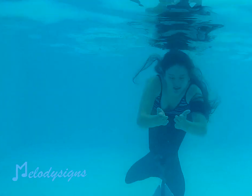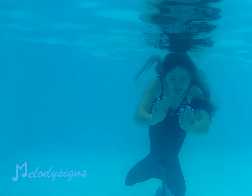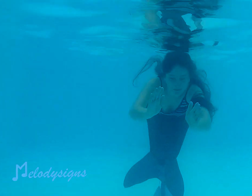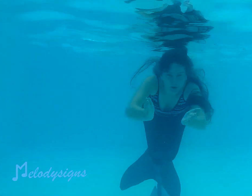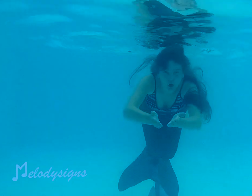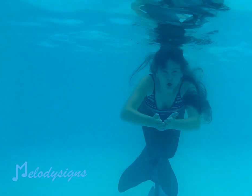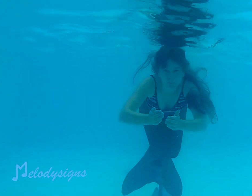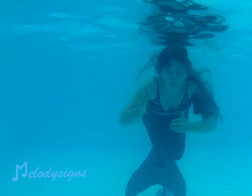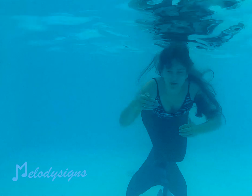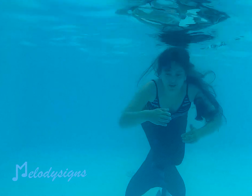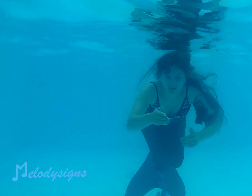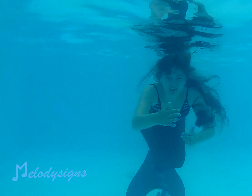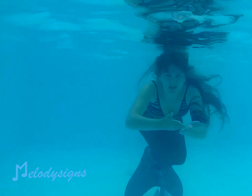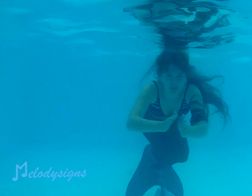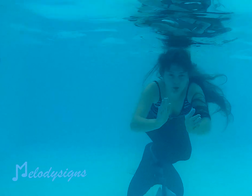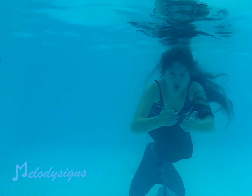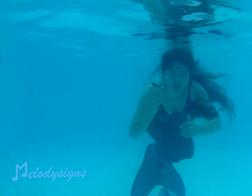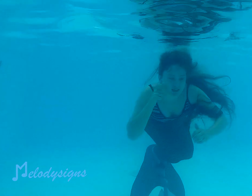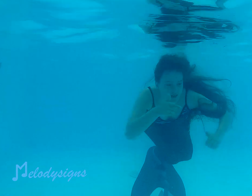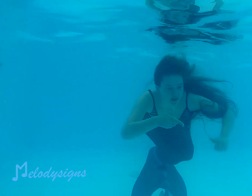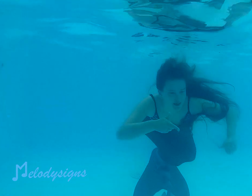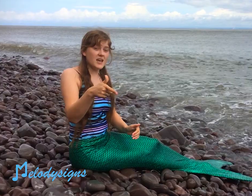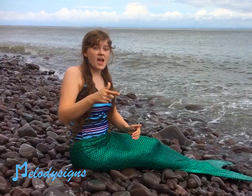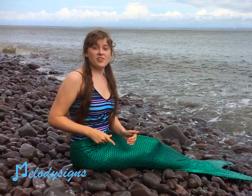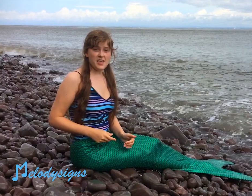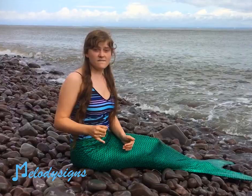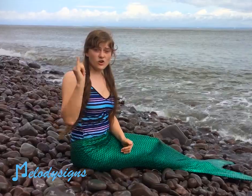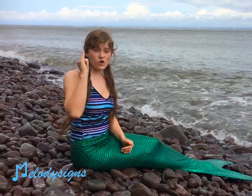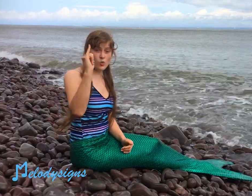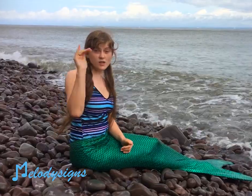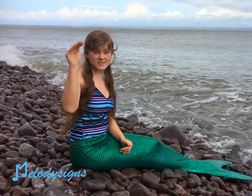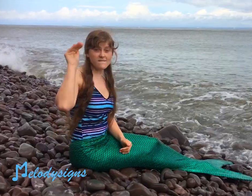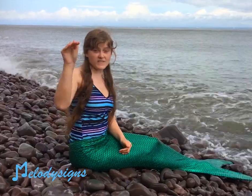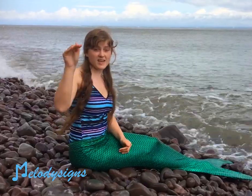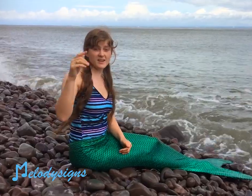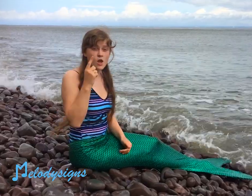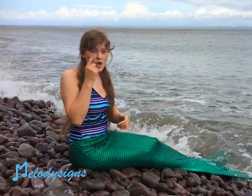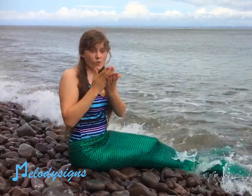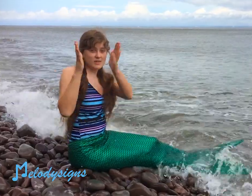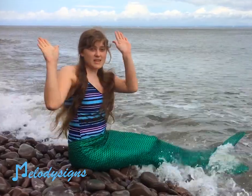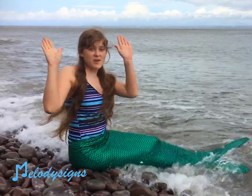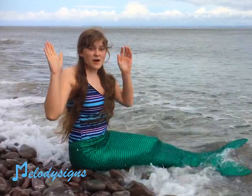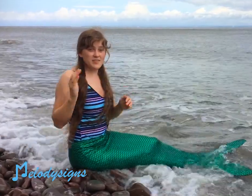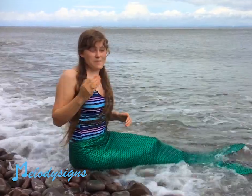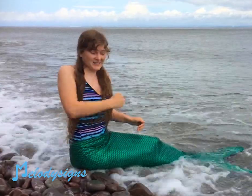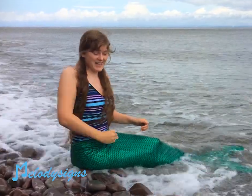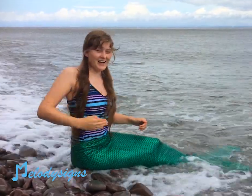in the bowl. But fish in the bowl is lucky. They in for a worse fate. One day when the boss get